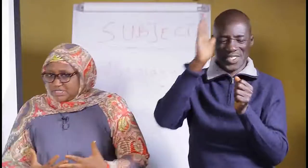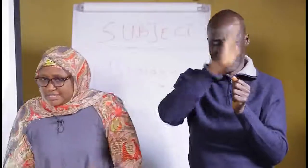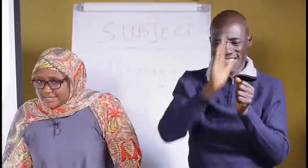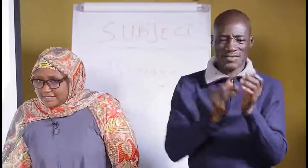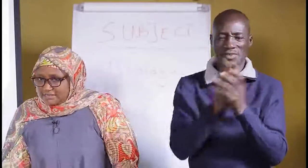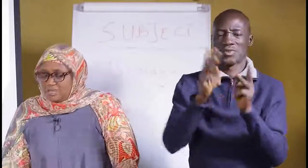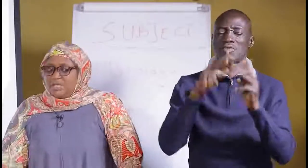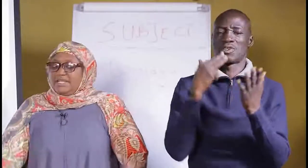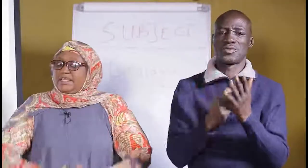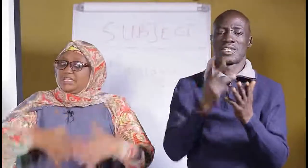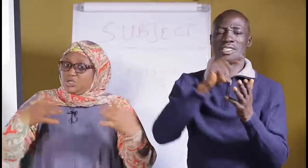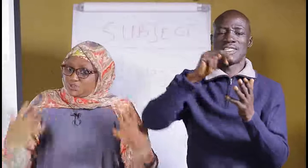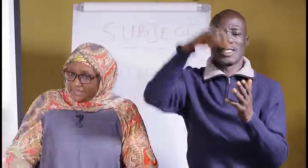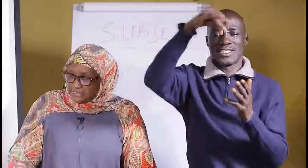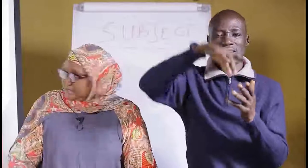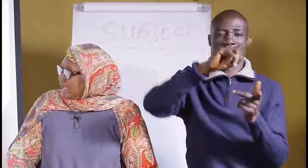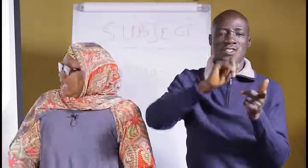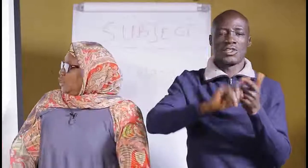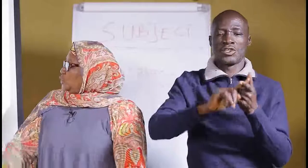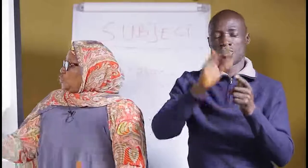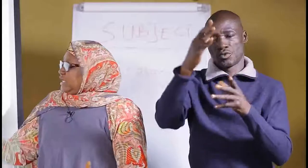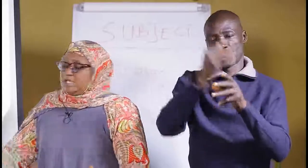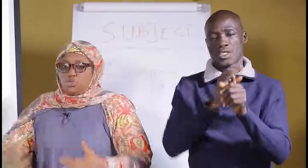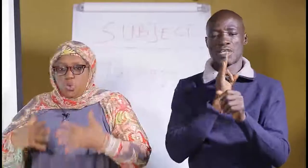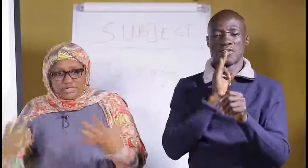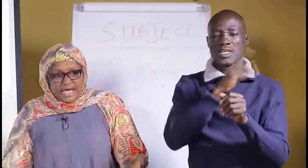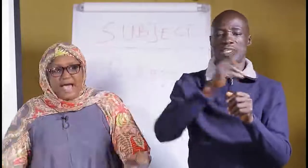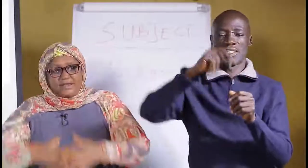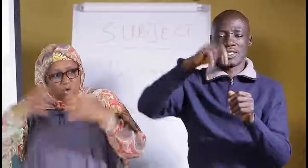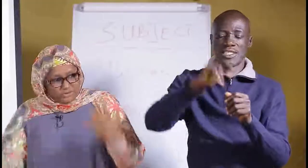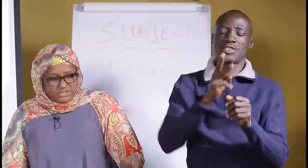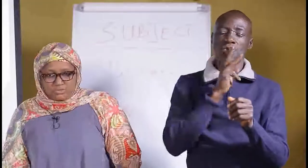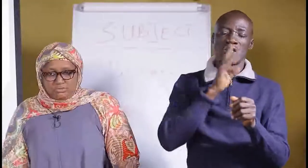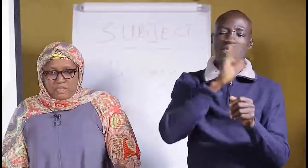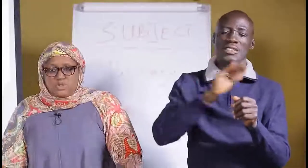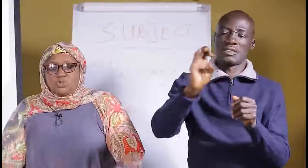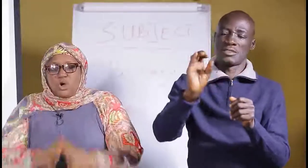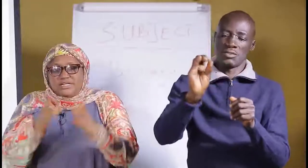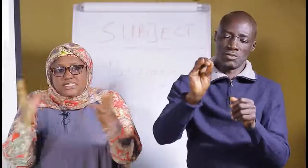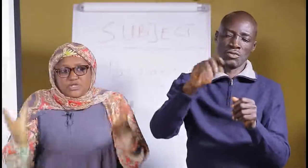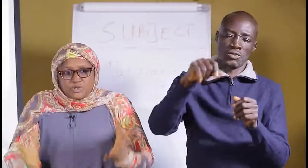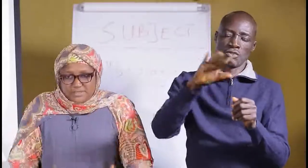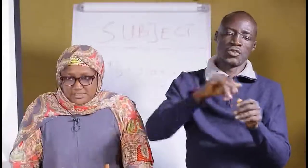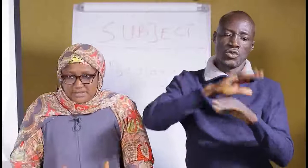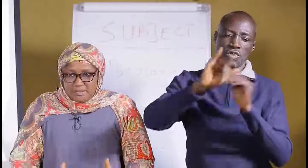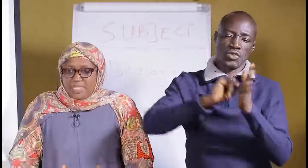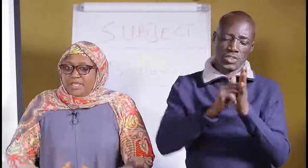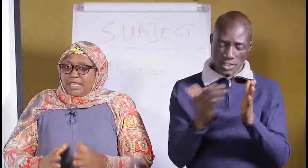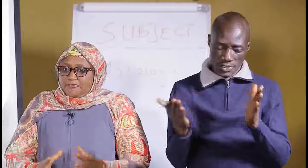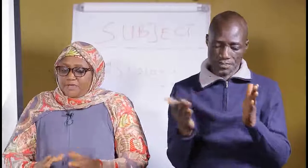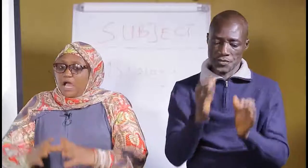to photosynthesize. They need nutrients, and they also need water and oxygen. So all these